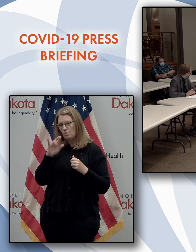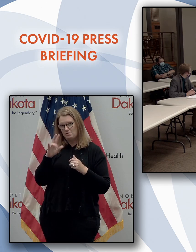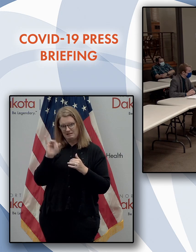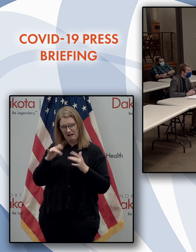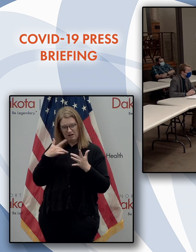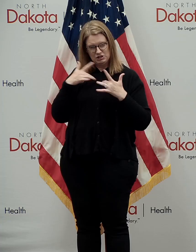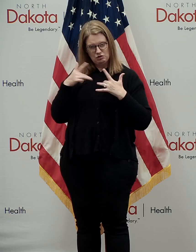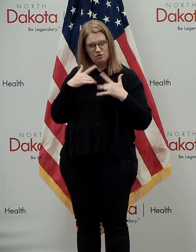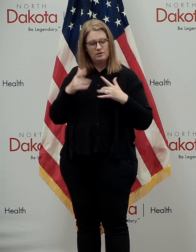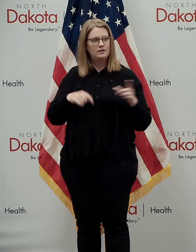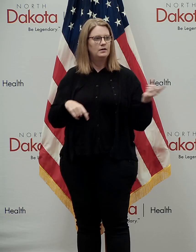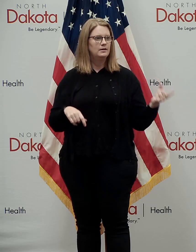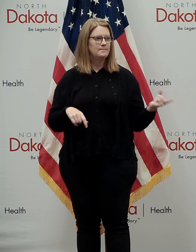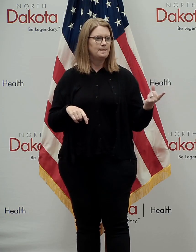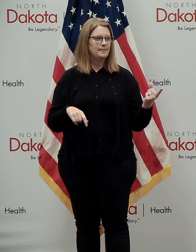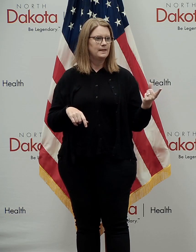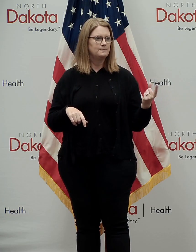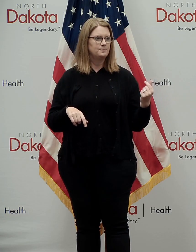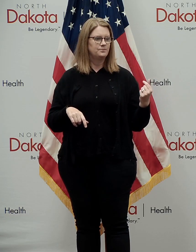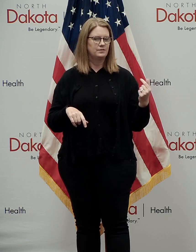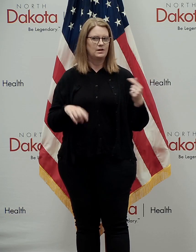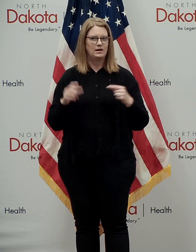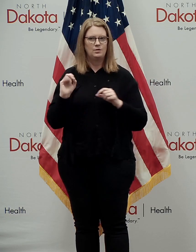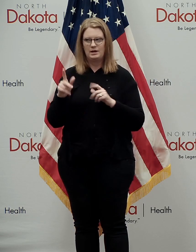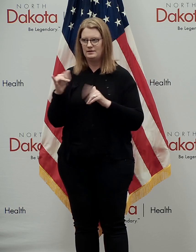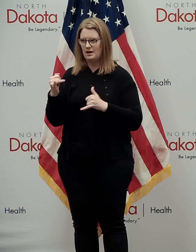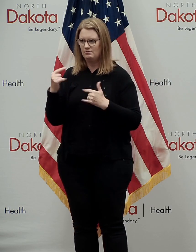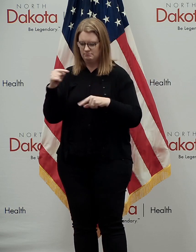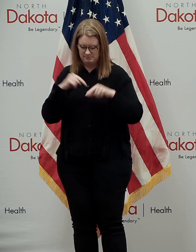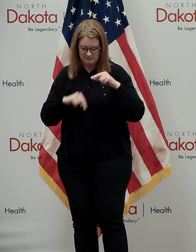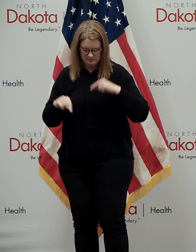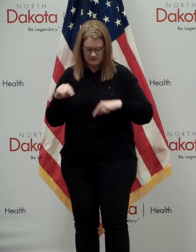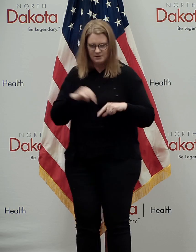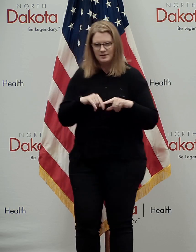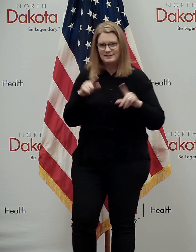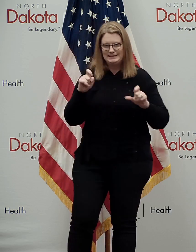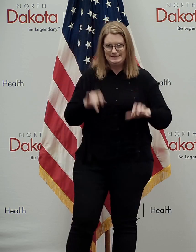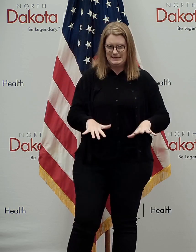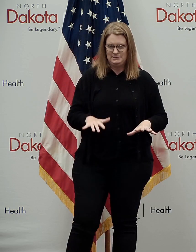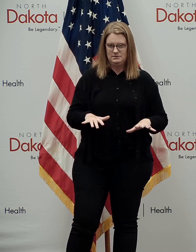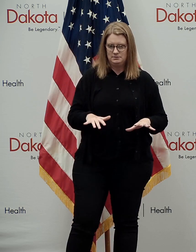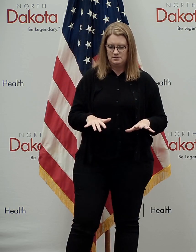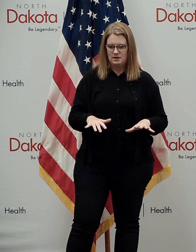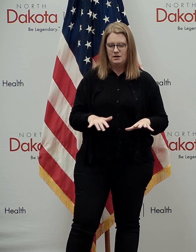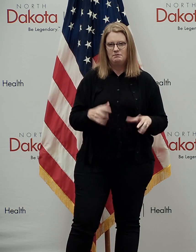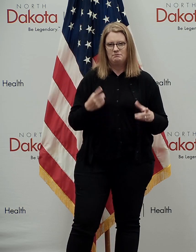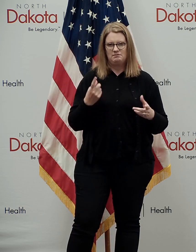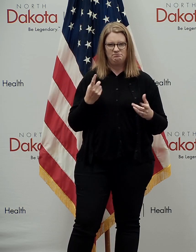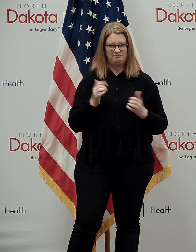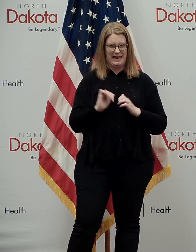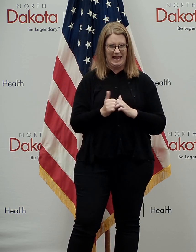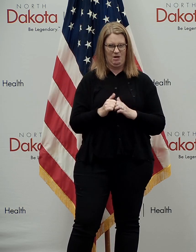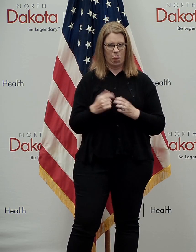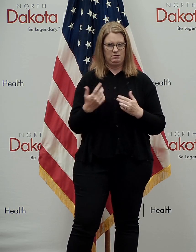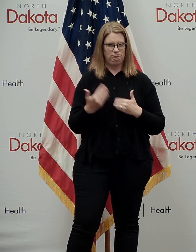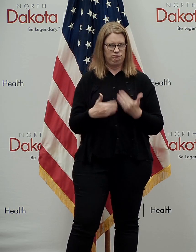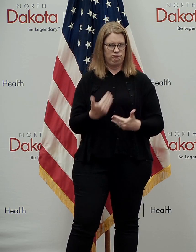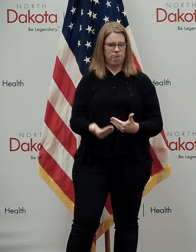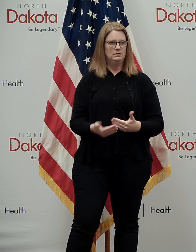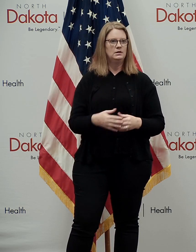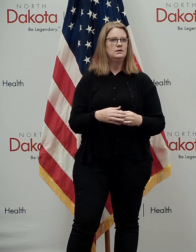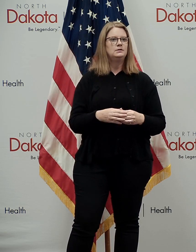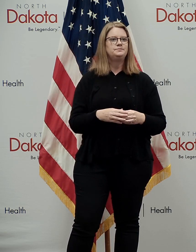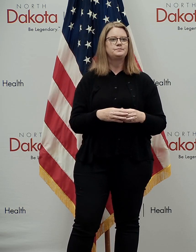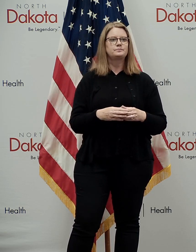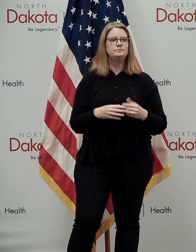concern? Right. Let's take a step back and actually talk about this test and how it actually is performed. The test